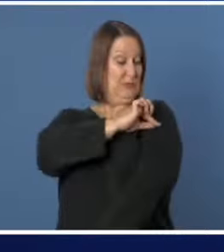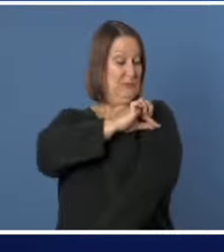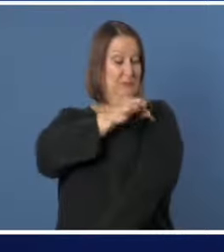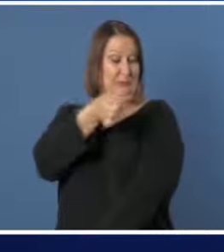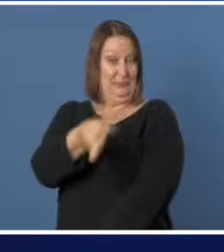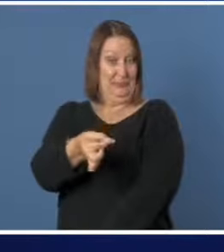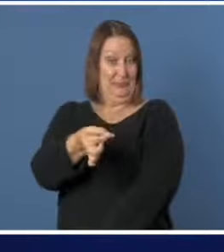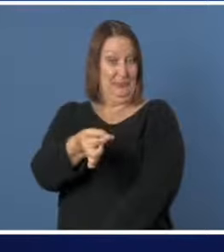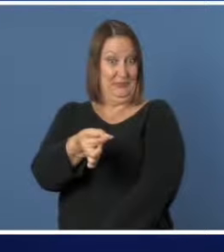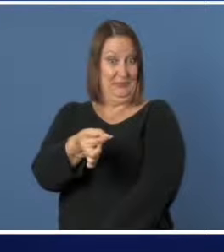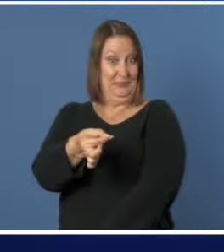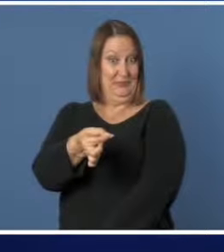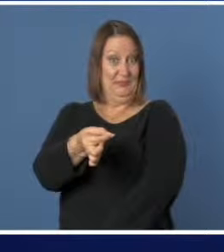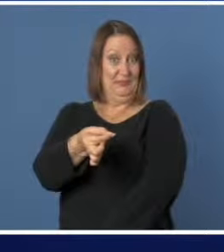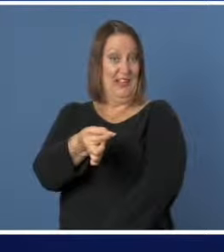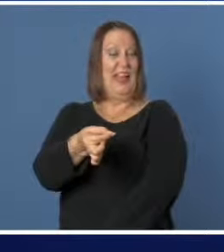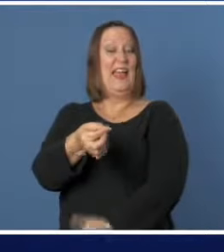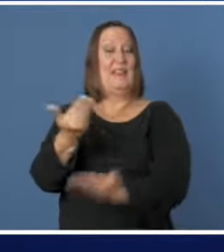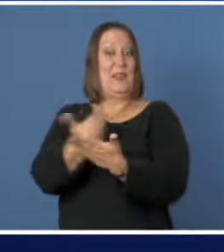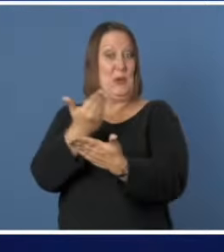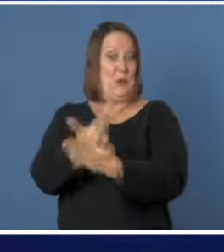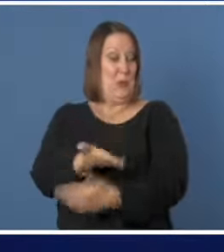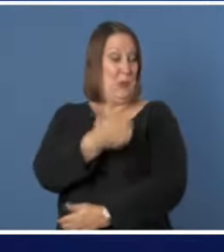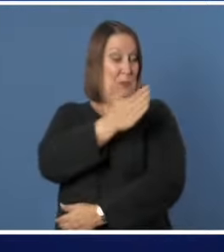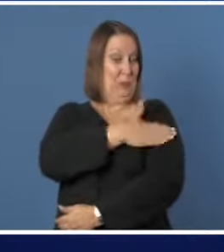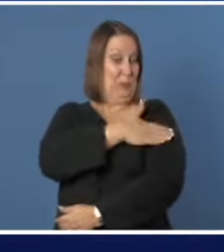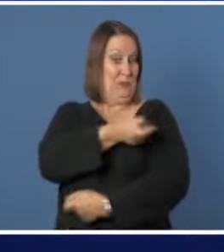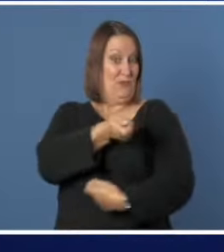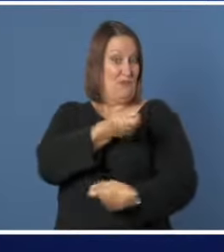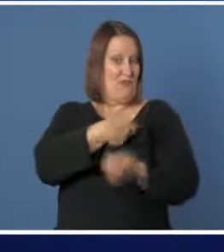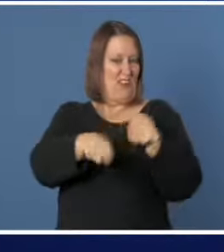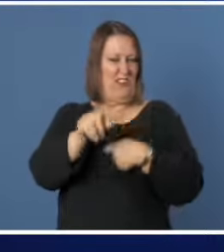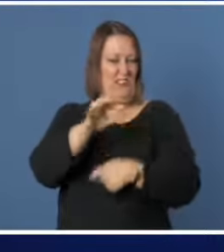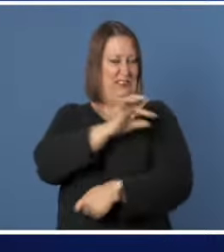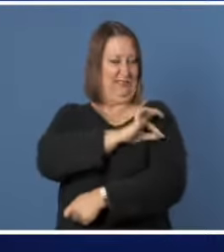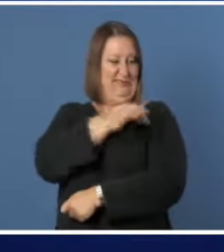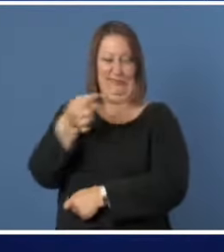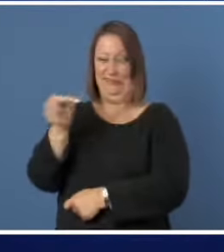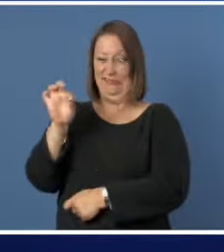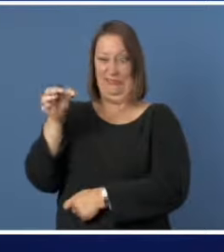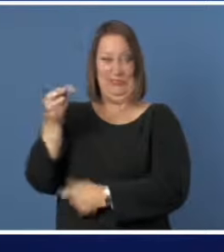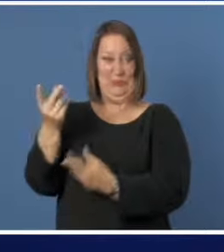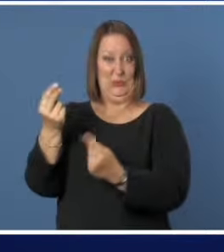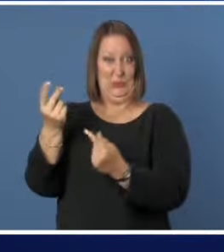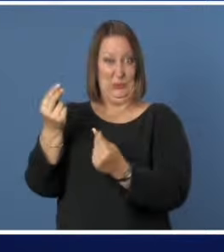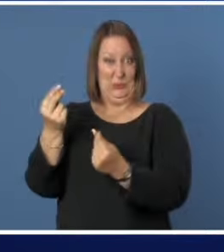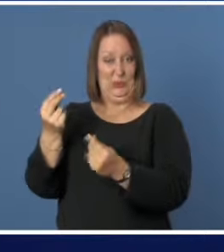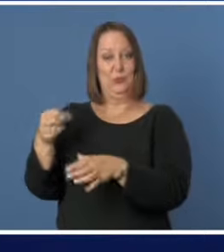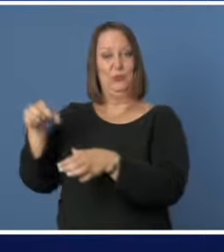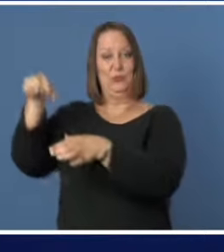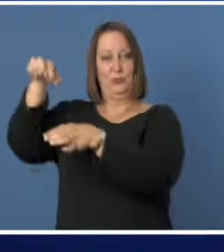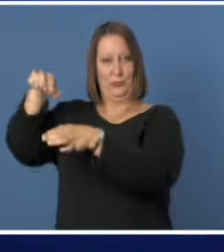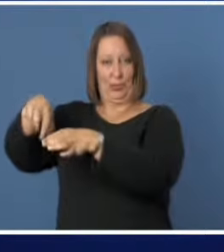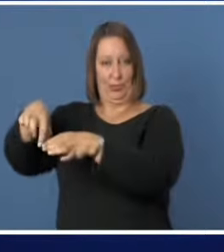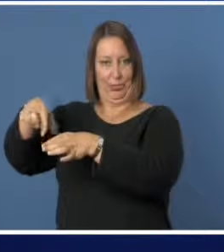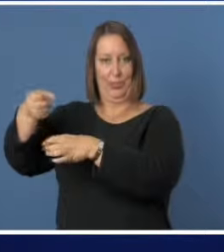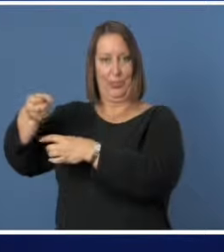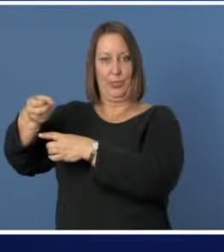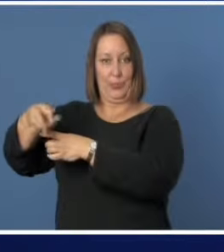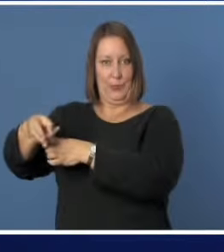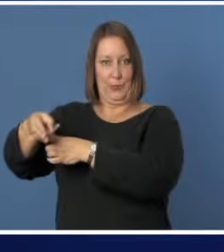Wash hands with soap and warm water after direct contact with the bandage or vaccination